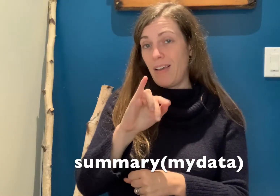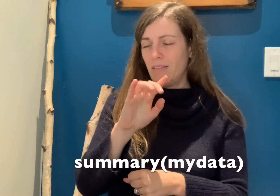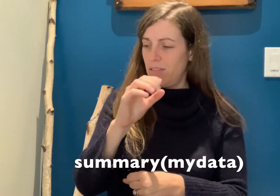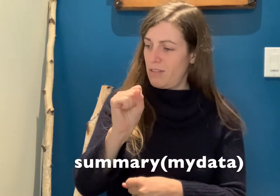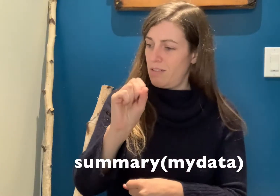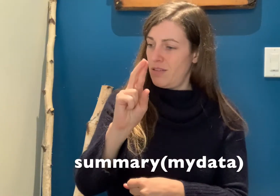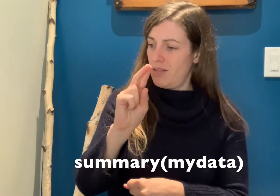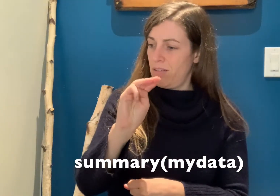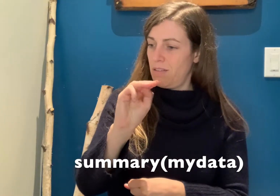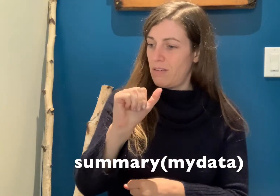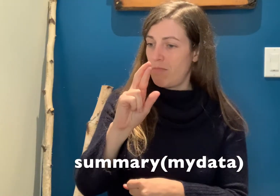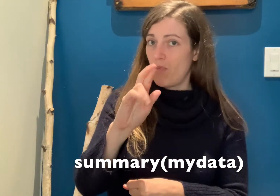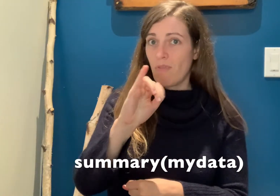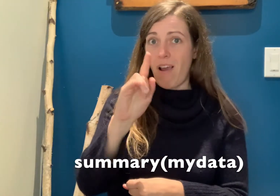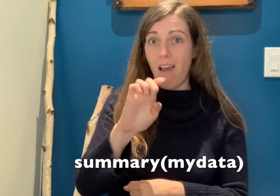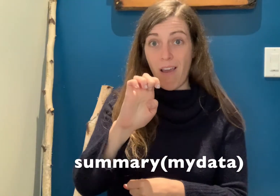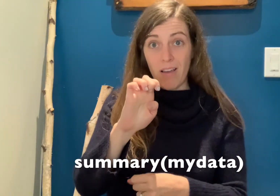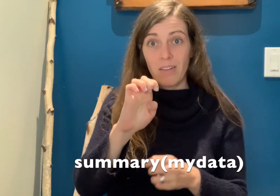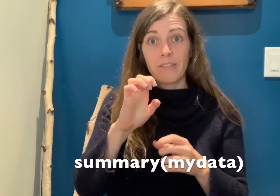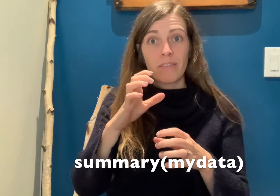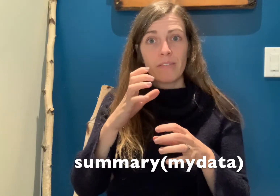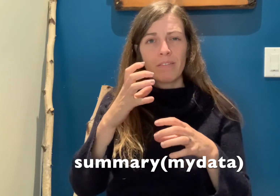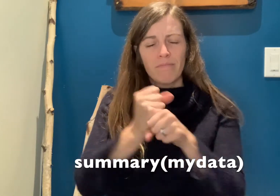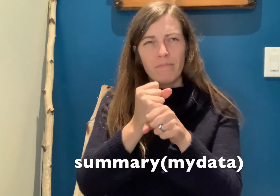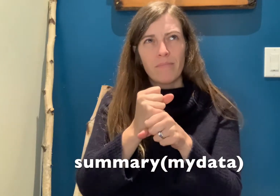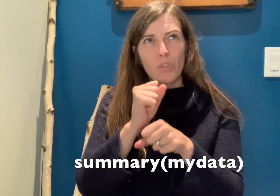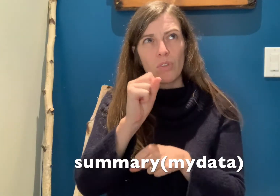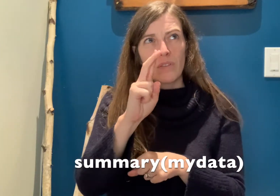for. So I can use the command summary.